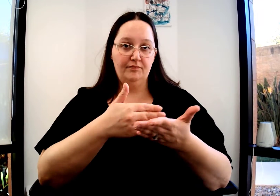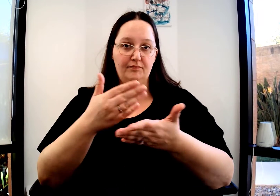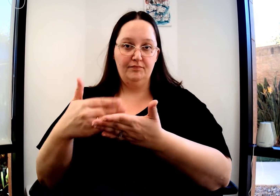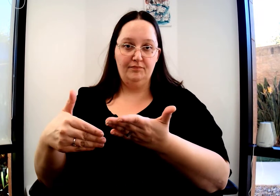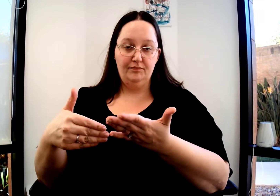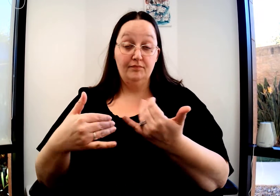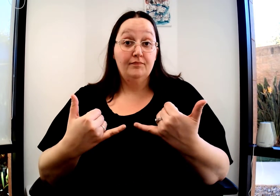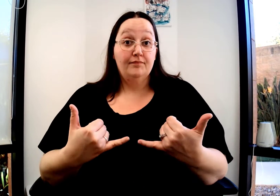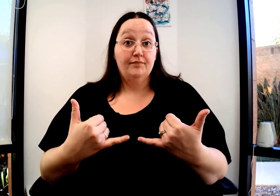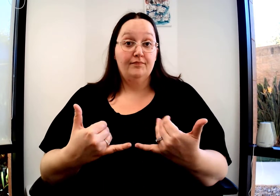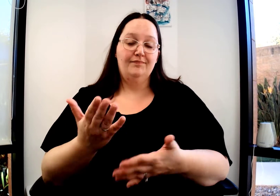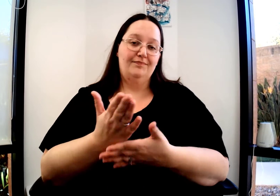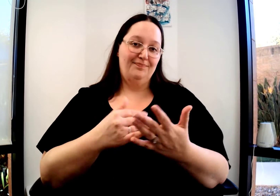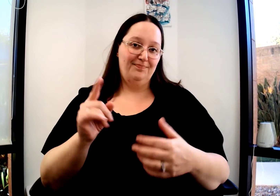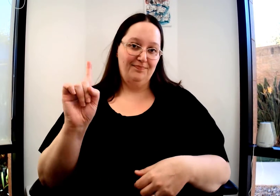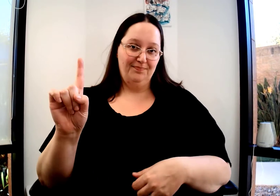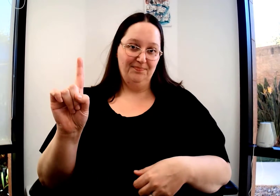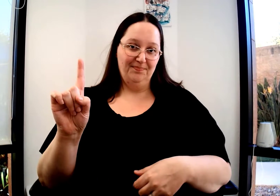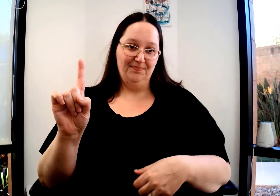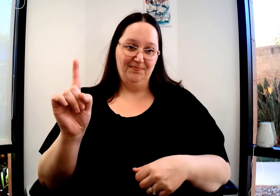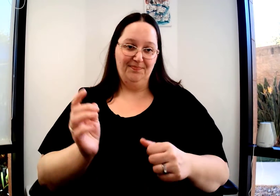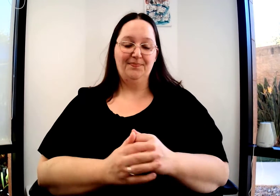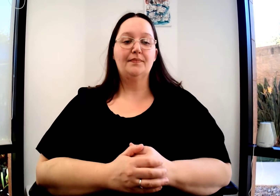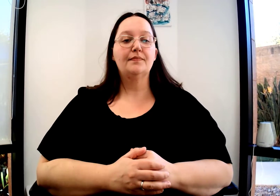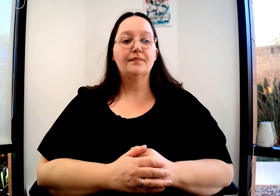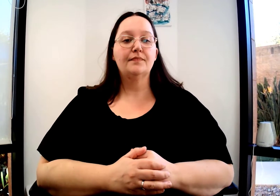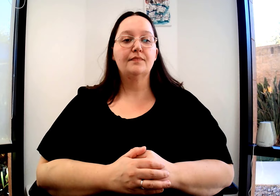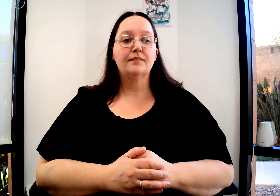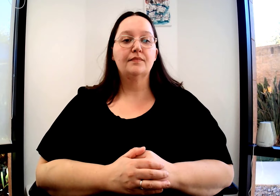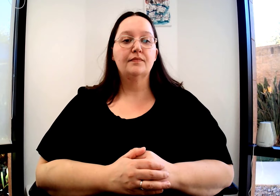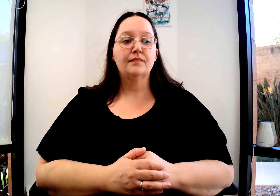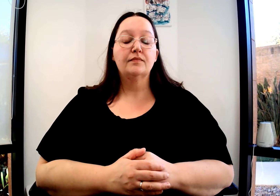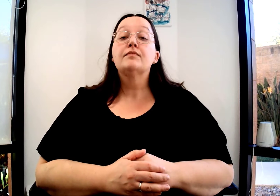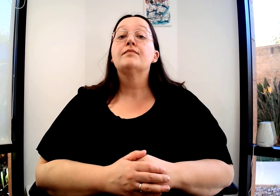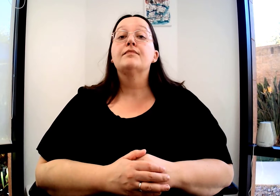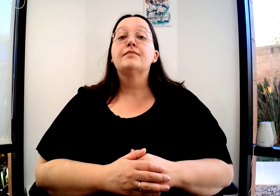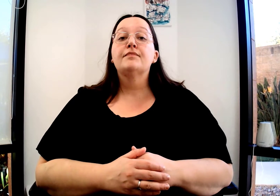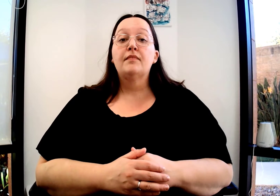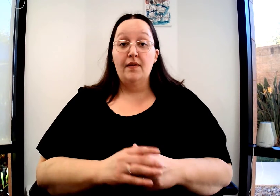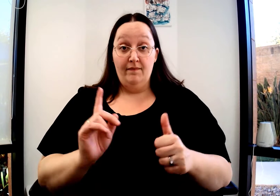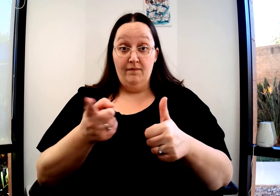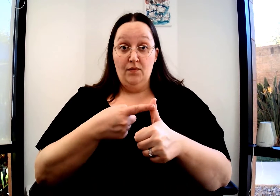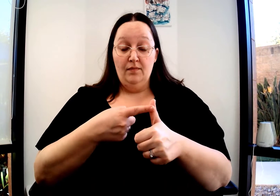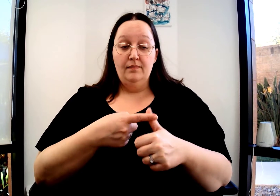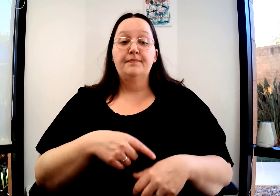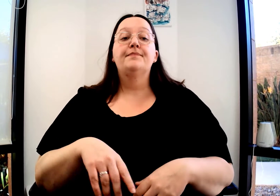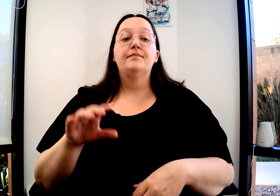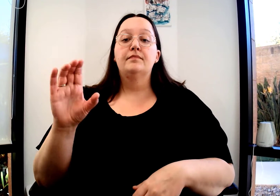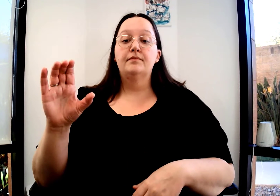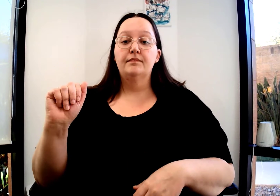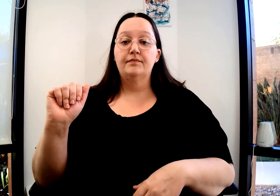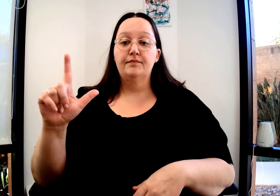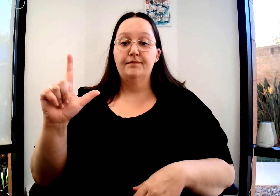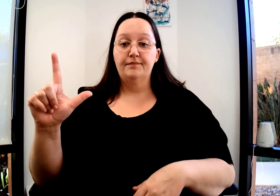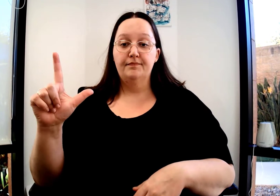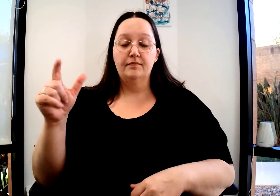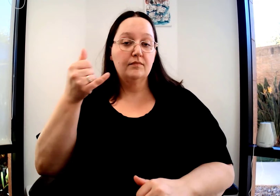Unit 8 has 2 parts. We're currently going to be working on part 1. Our first sign